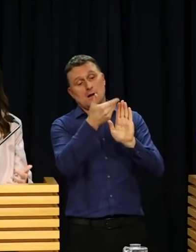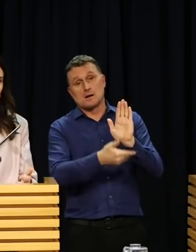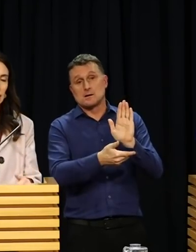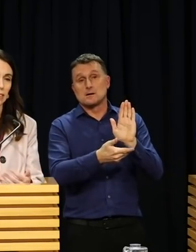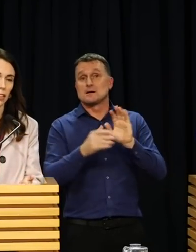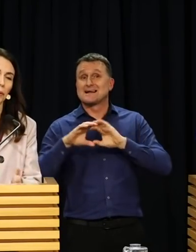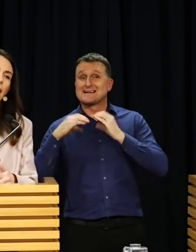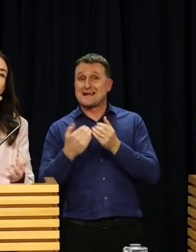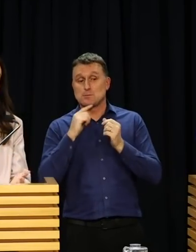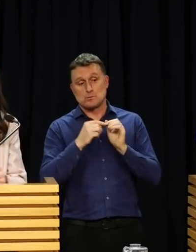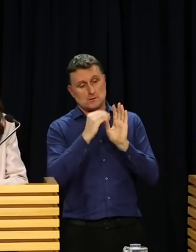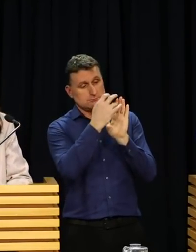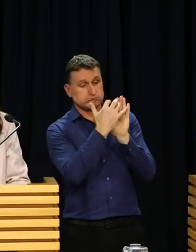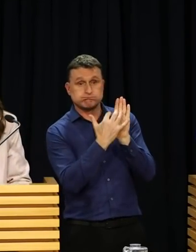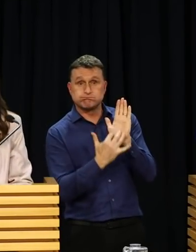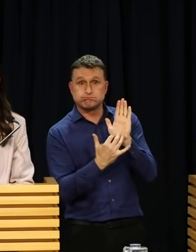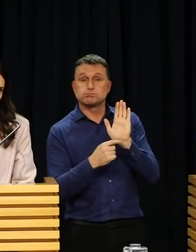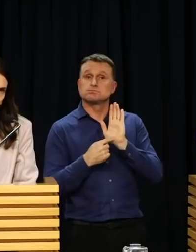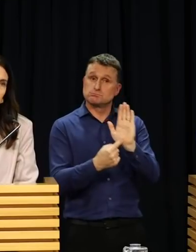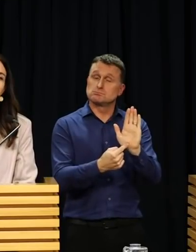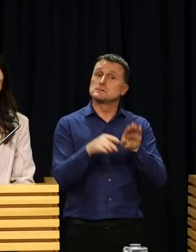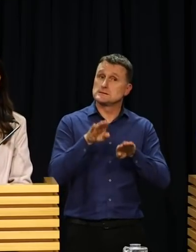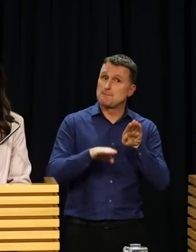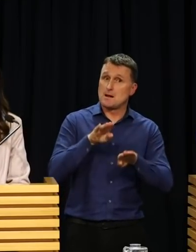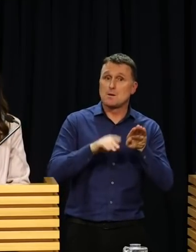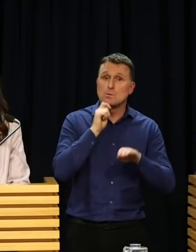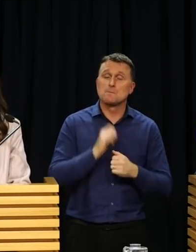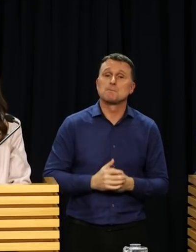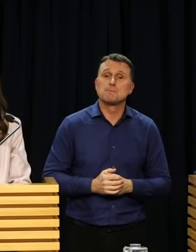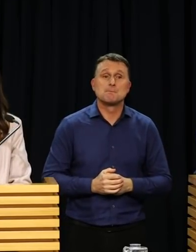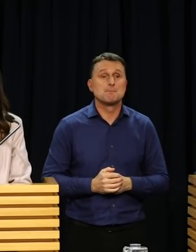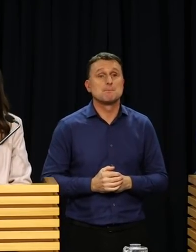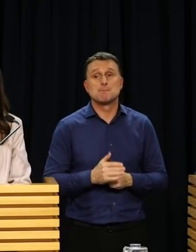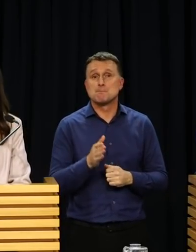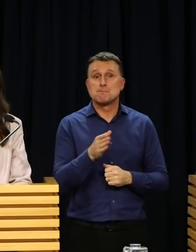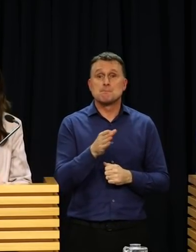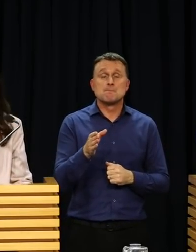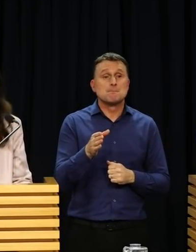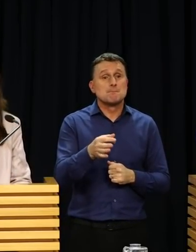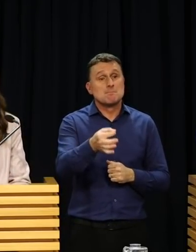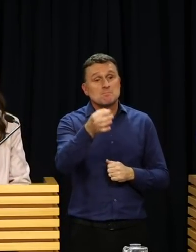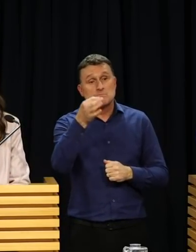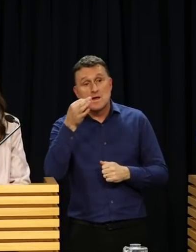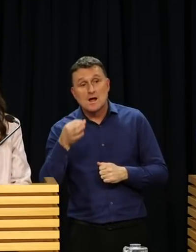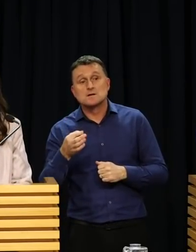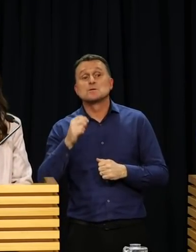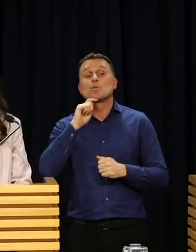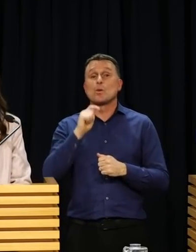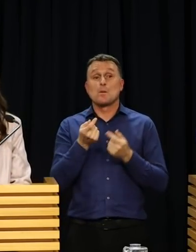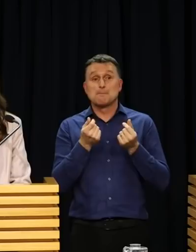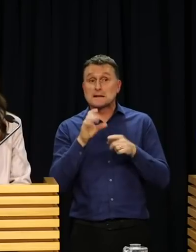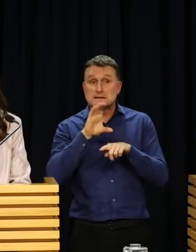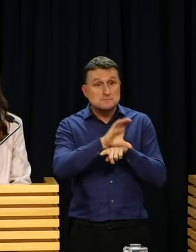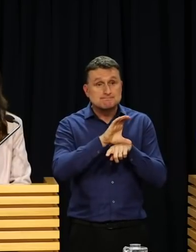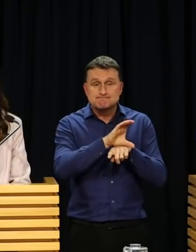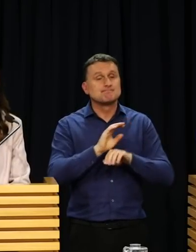Cabinet has discussed and agreed in relation to this apology. So will there be compensation? No, that is not what has